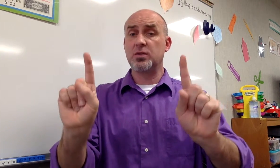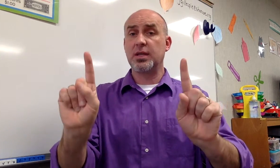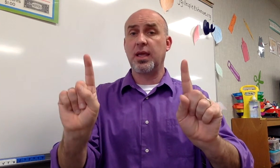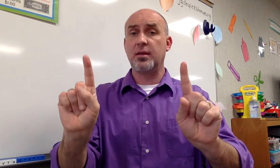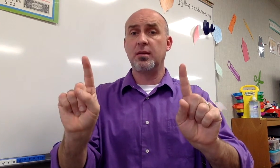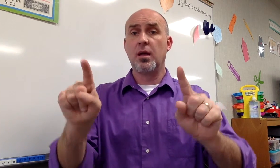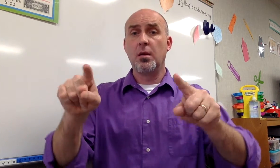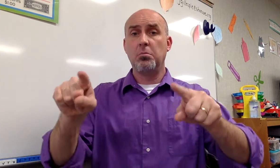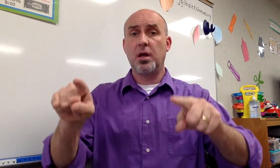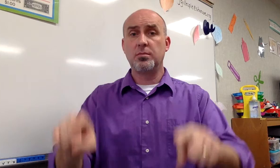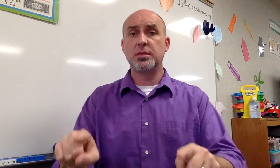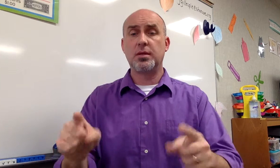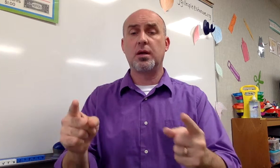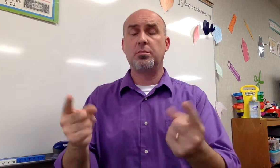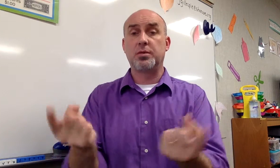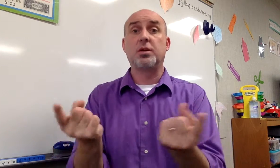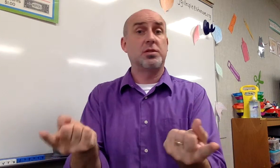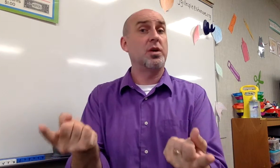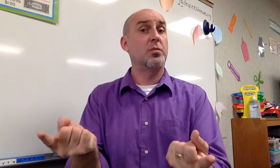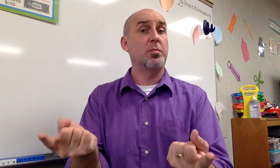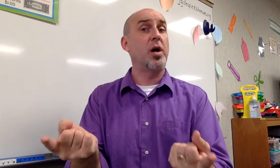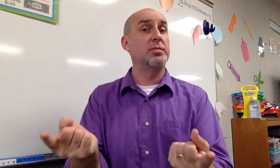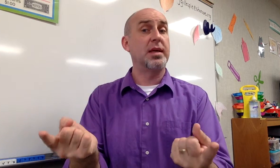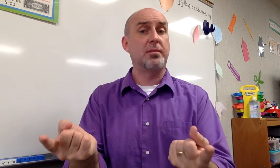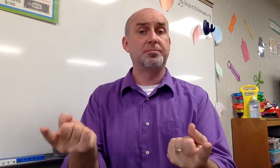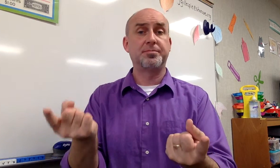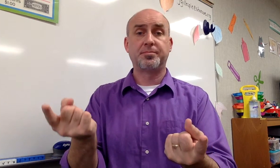again, starting with palms up,